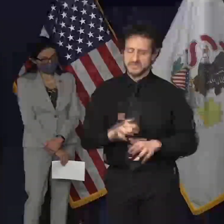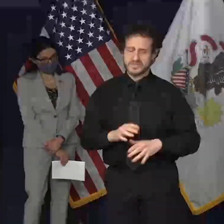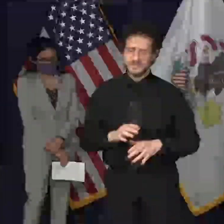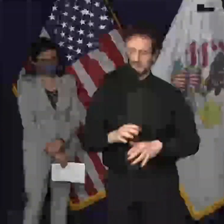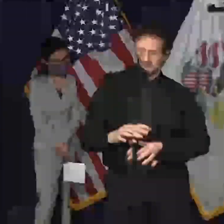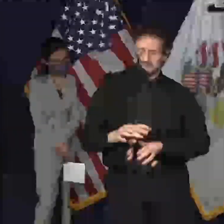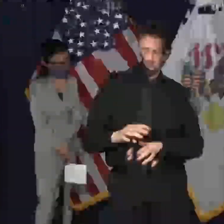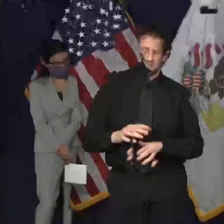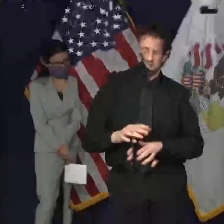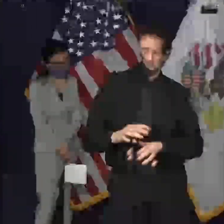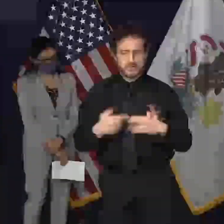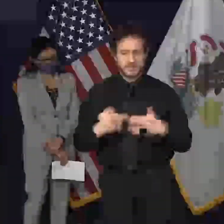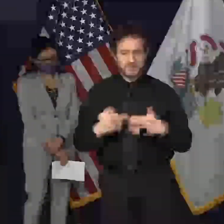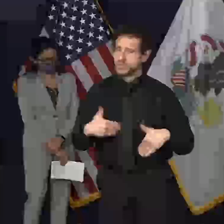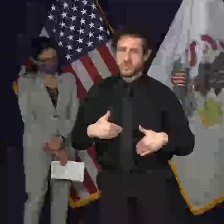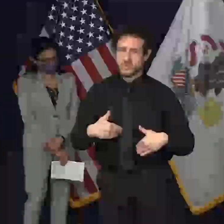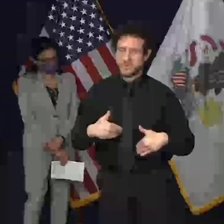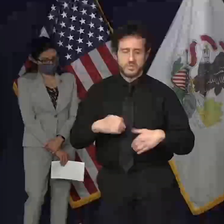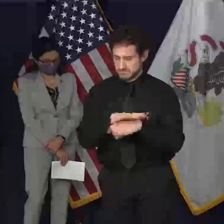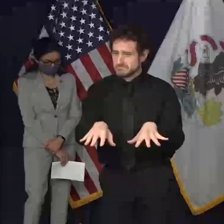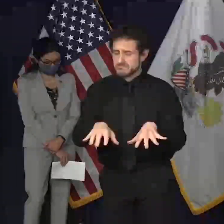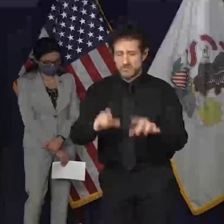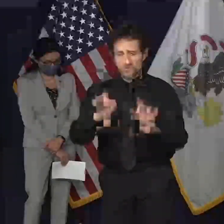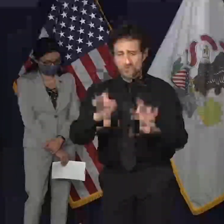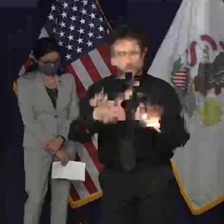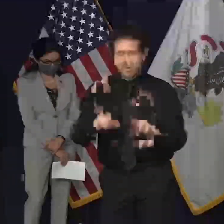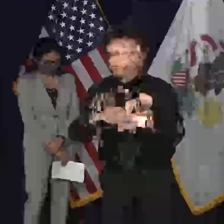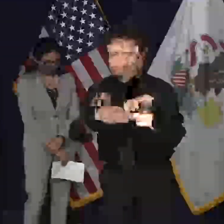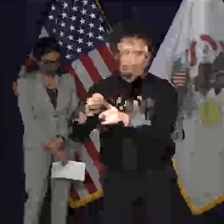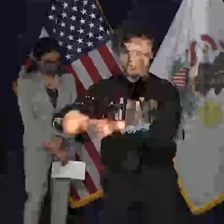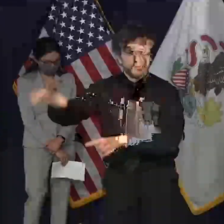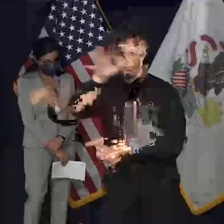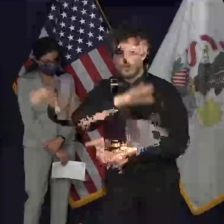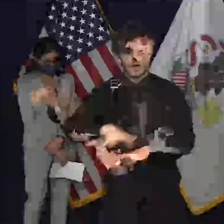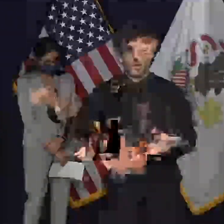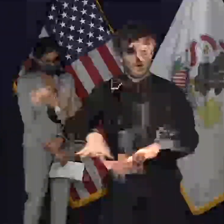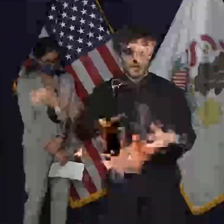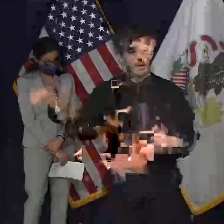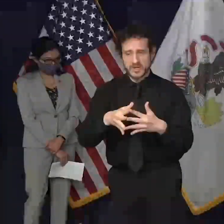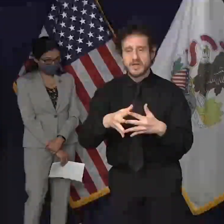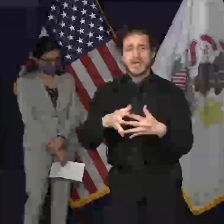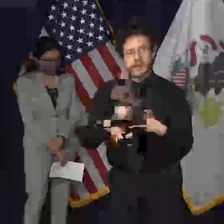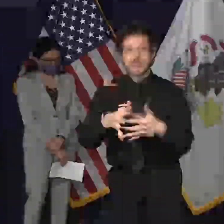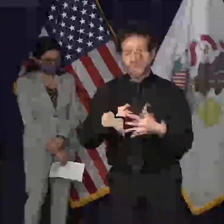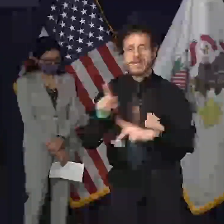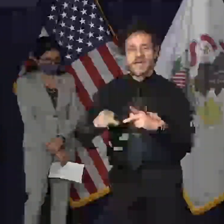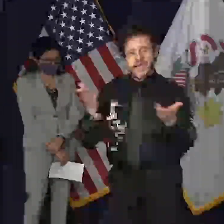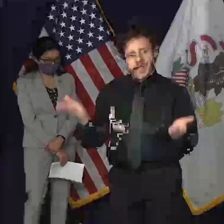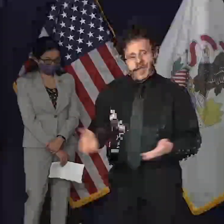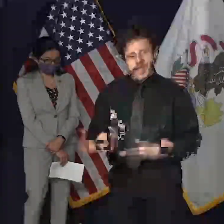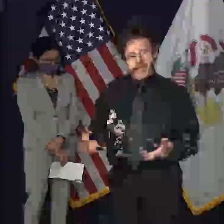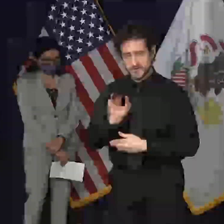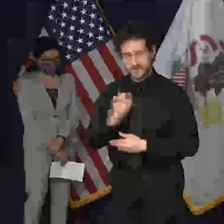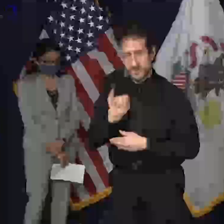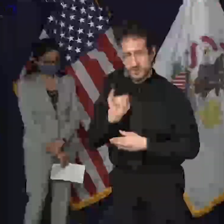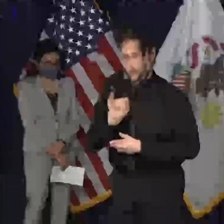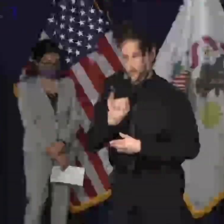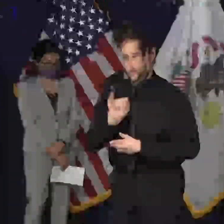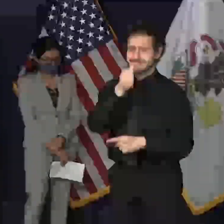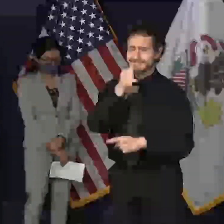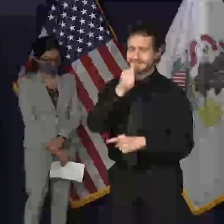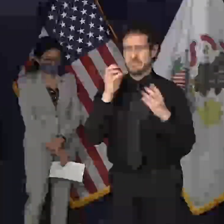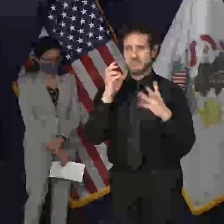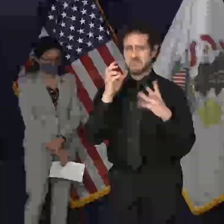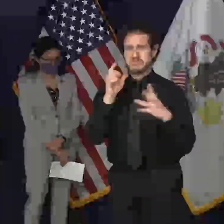This has had a terrible toll on the entire United States, and of course on the people of Illinois. And as to what